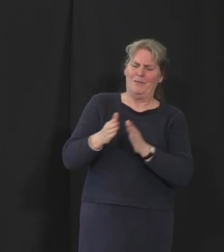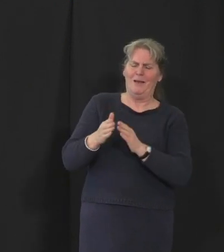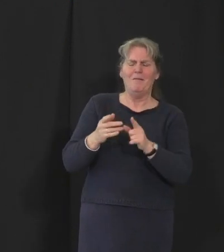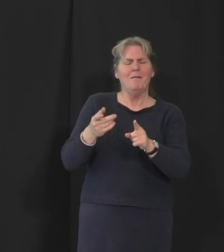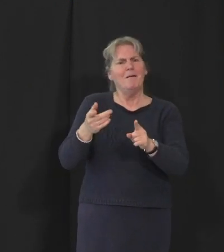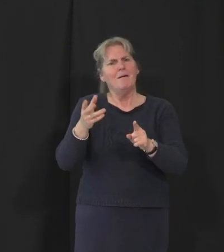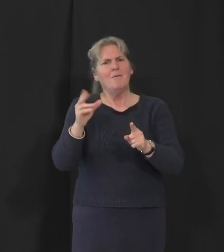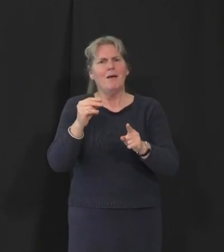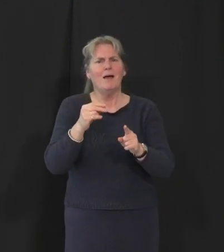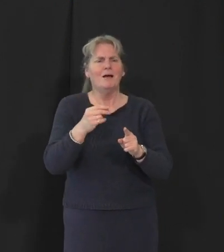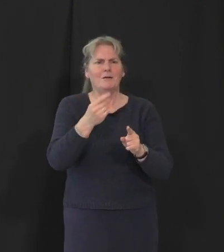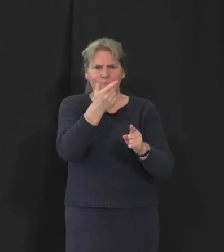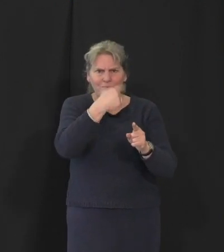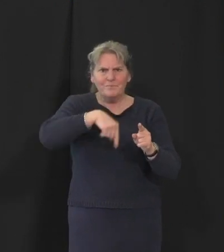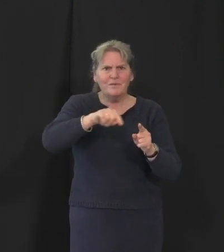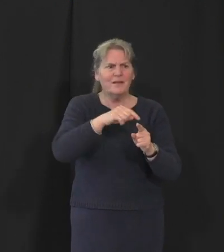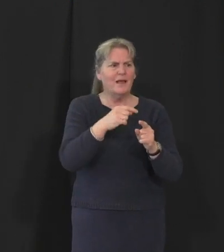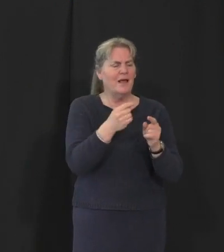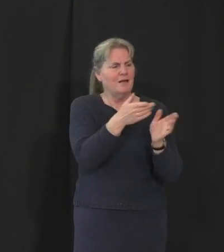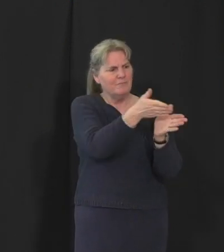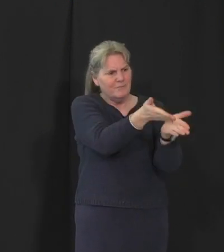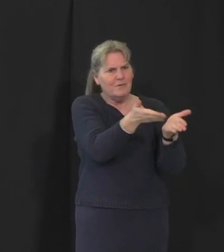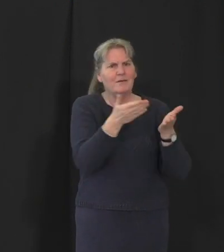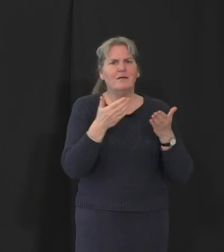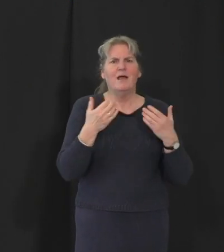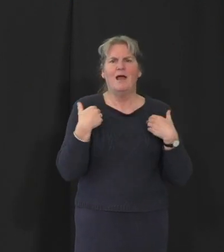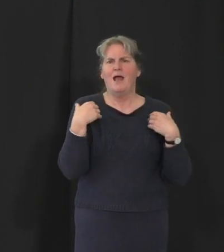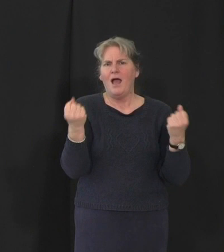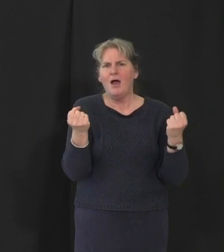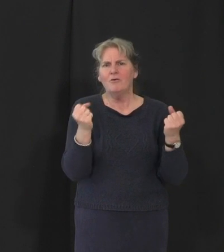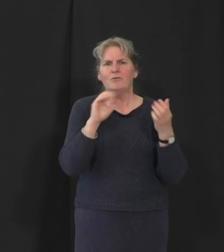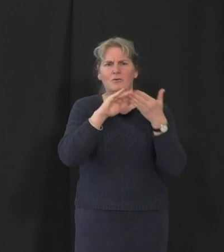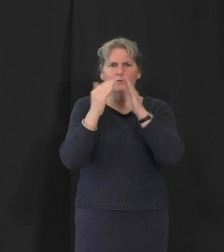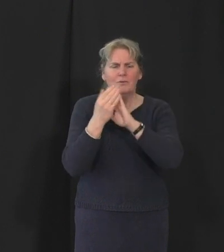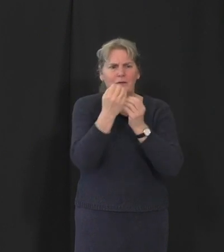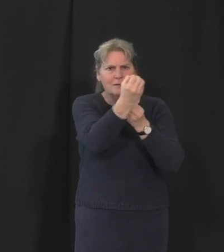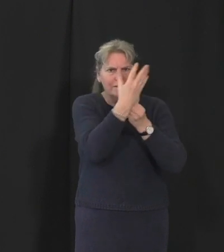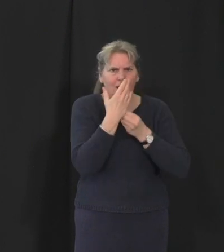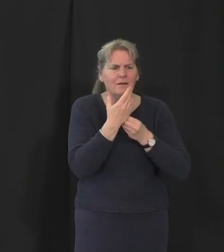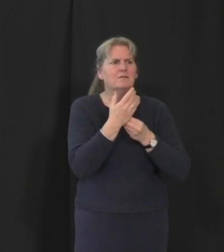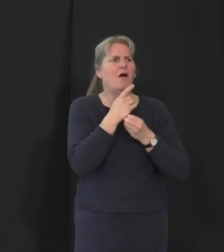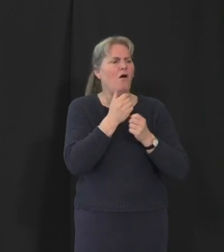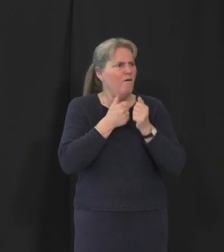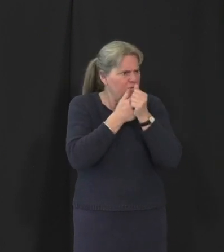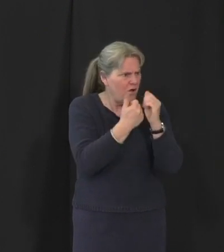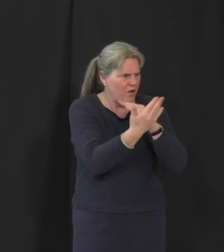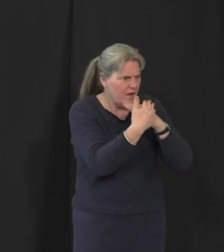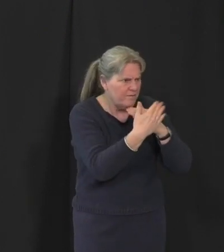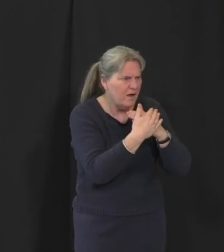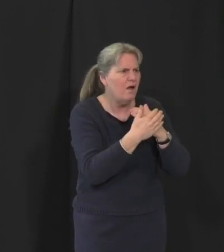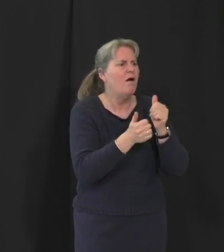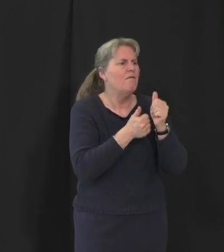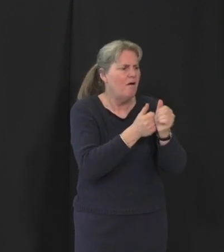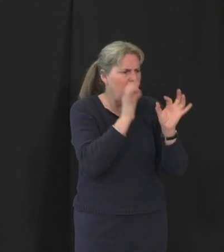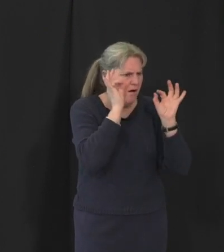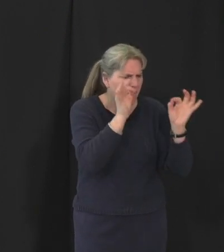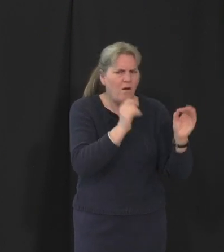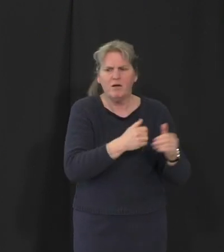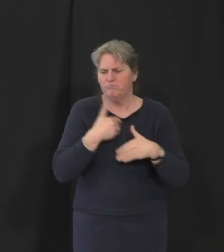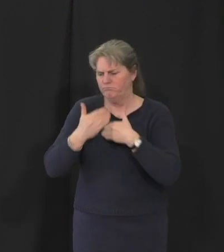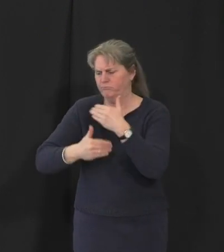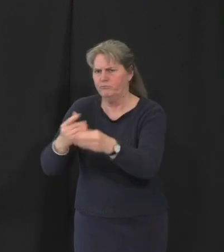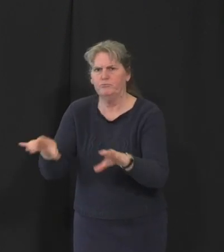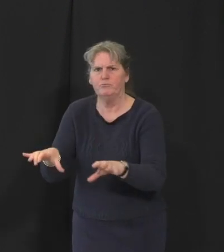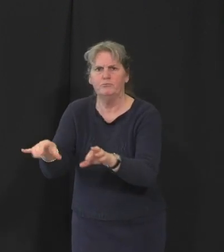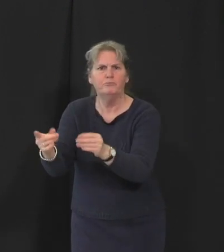the advice of the medical community and to develop policies that reduce the curve and reduce